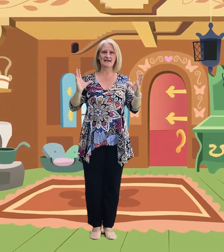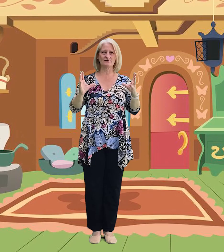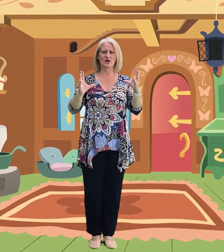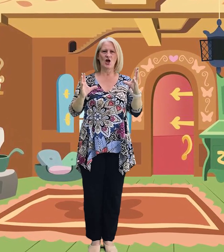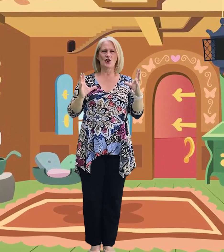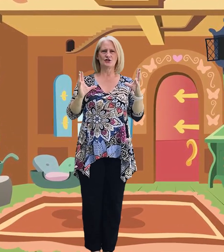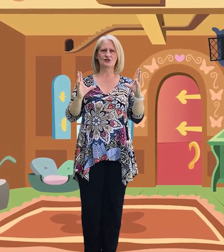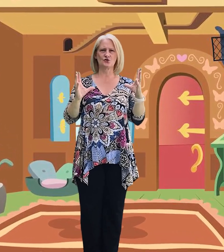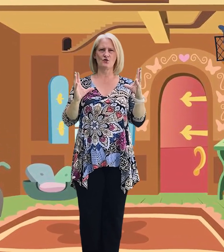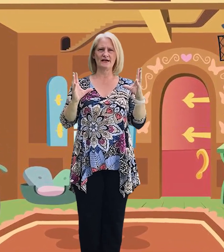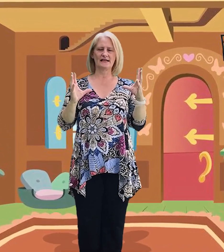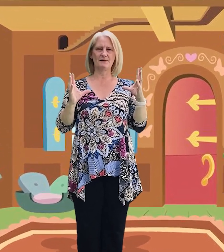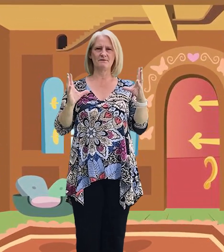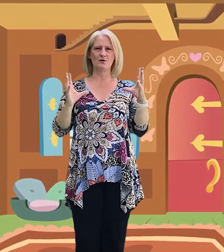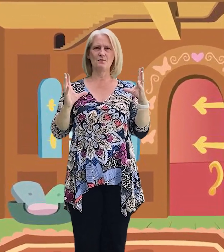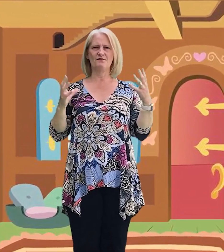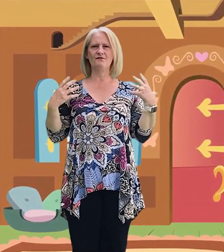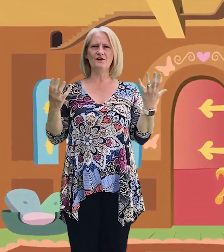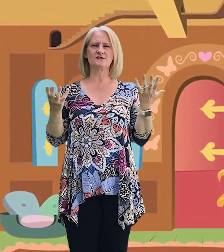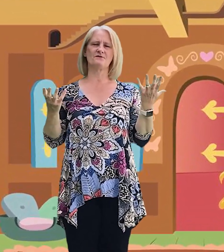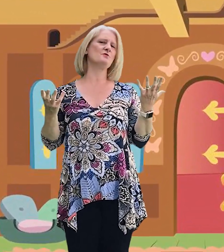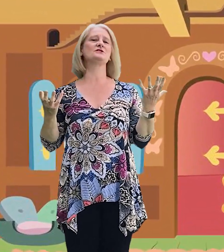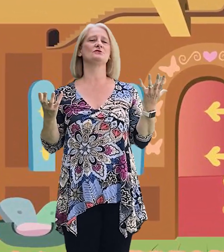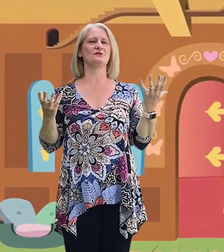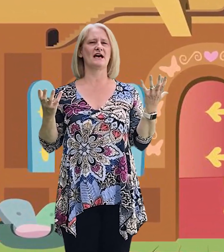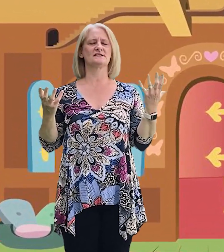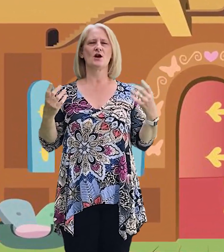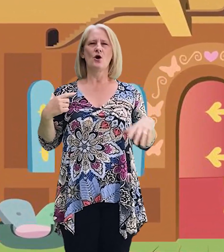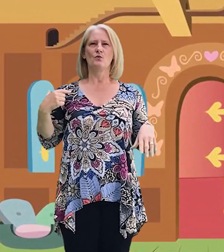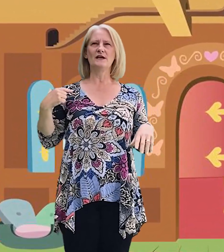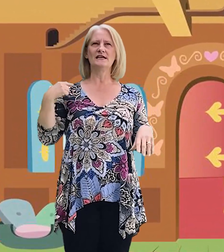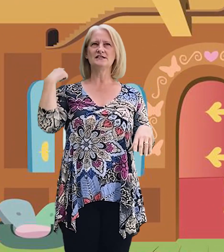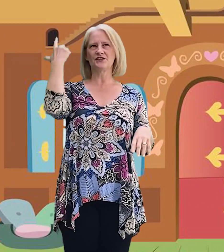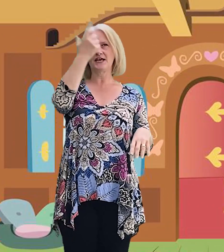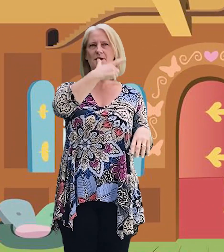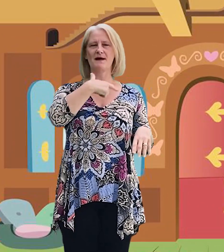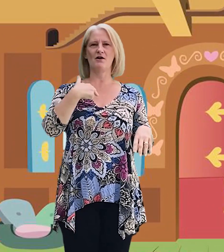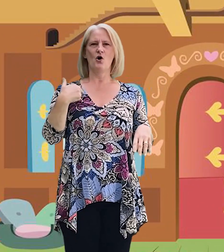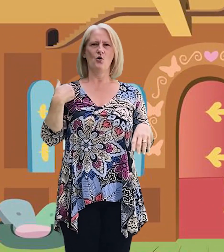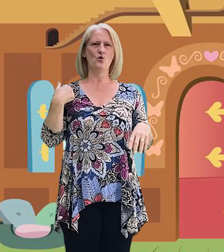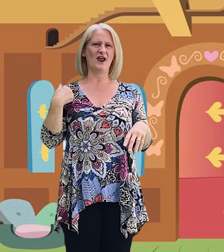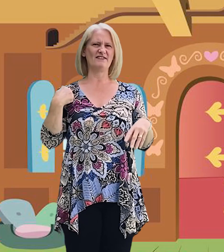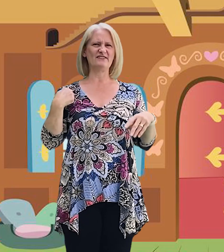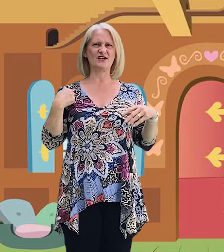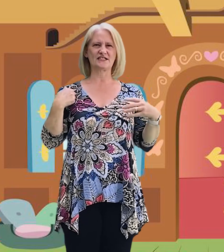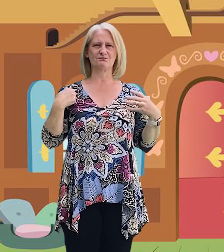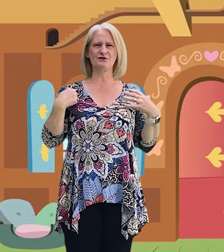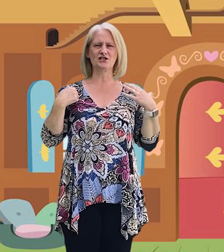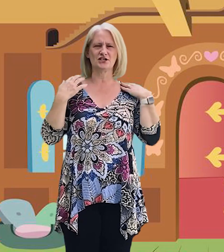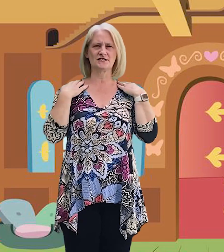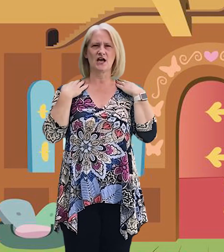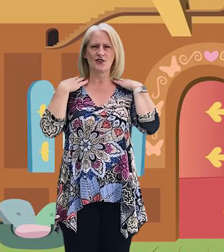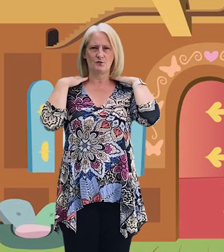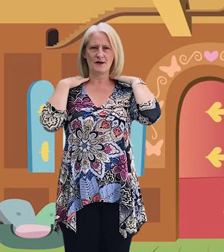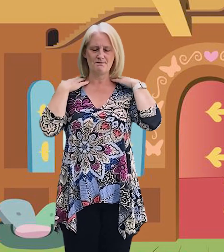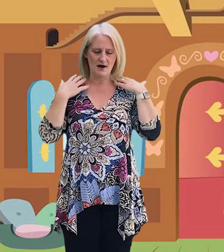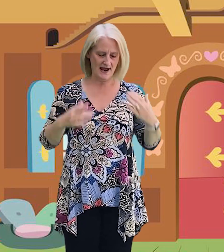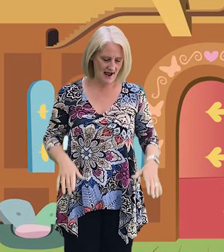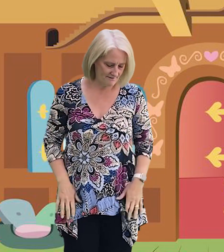out the story a little bit more. But first before we do that. We need to think about all our different expressions that we might have